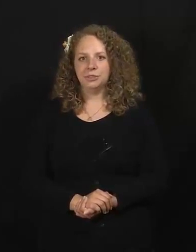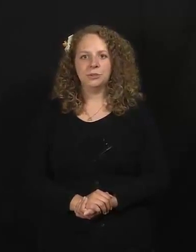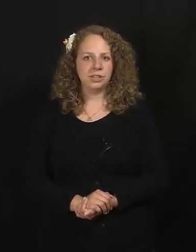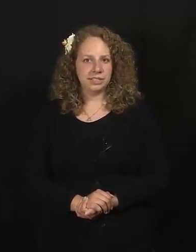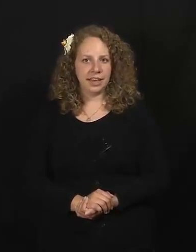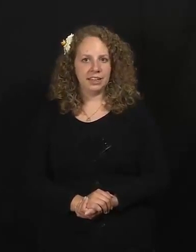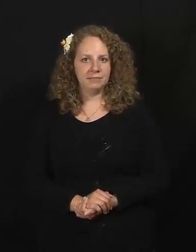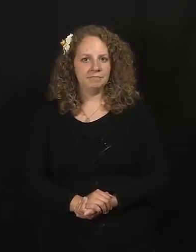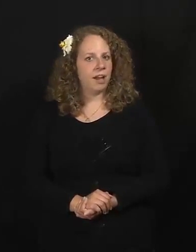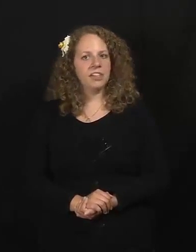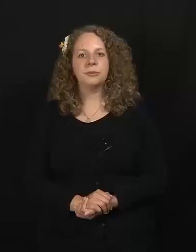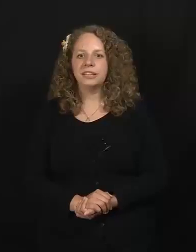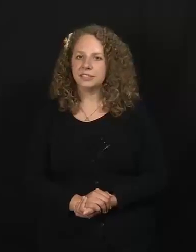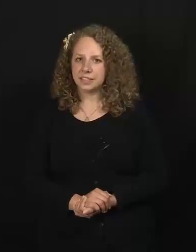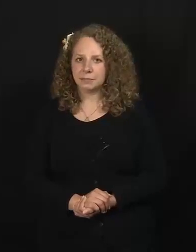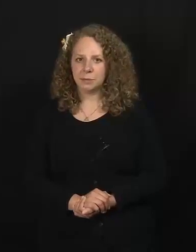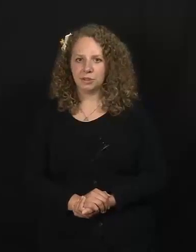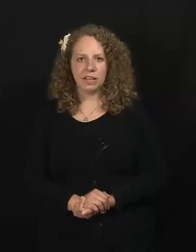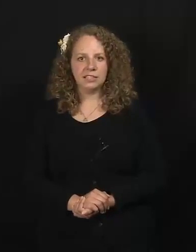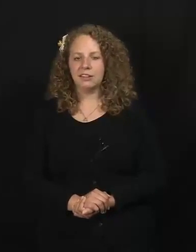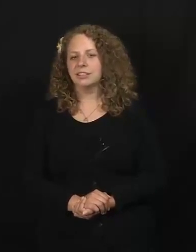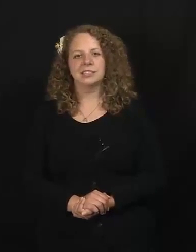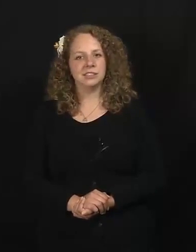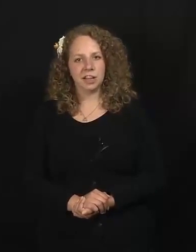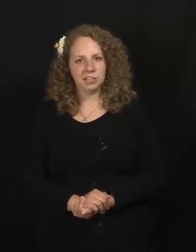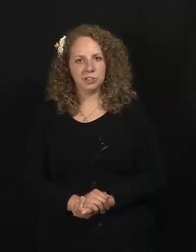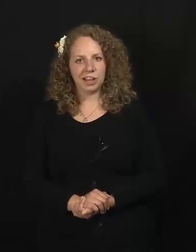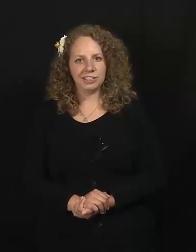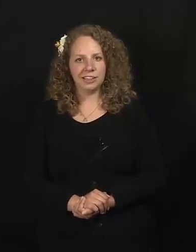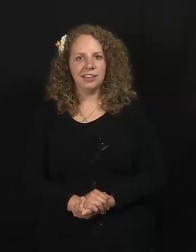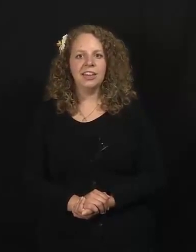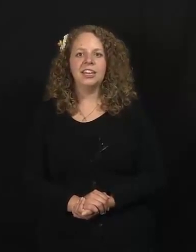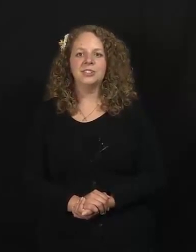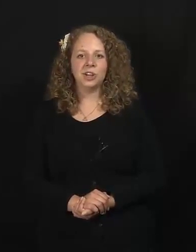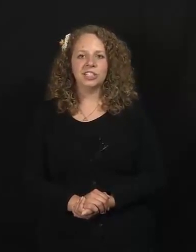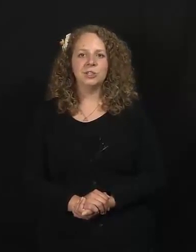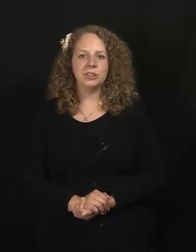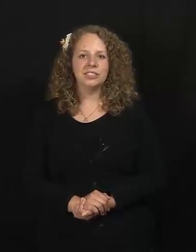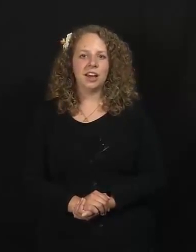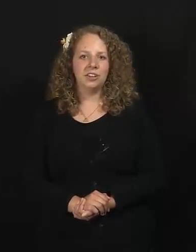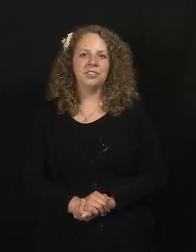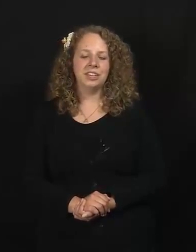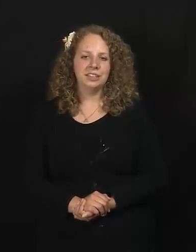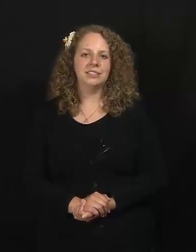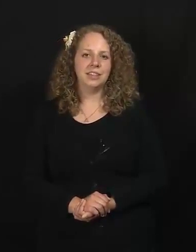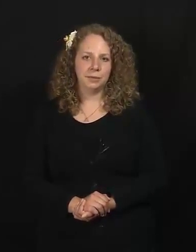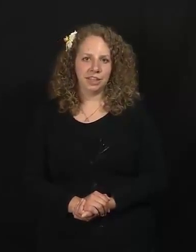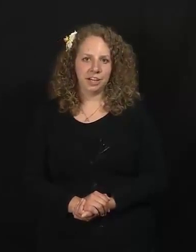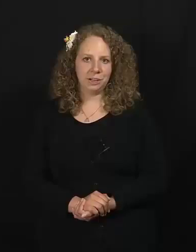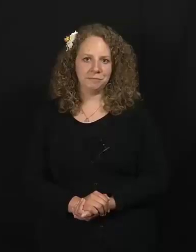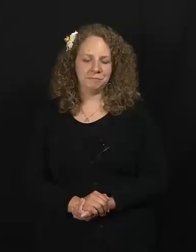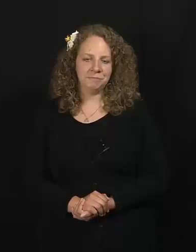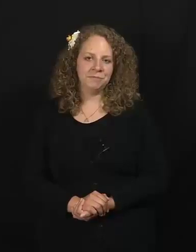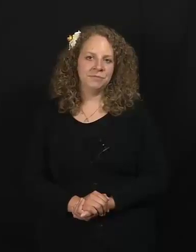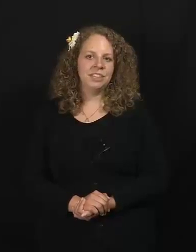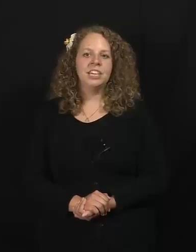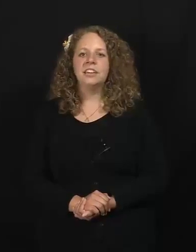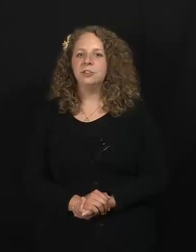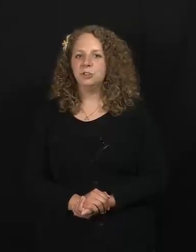bounce or a slide. Either way is acceptable as long as it is not distracting and as long as you can tell that it is a double letter. If you